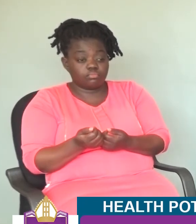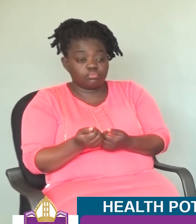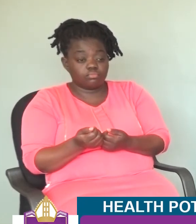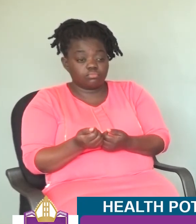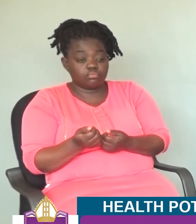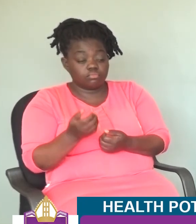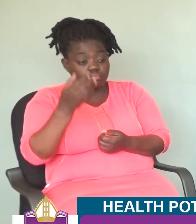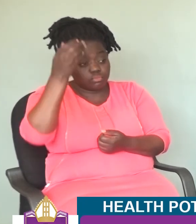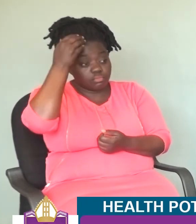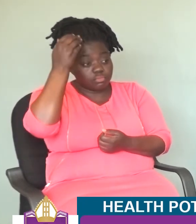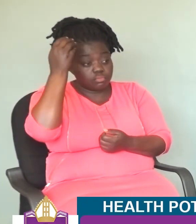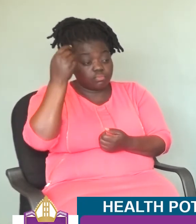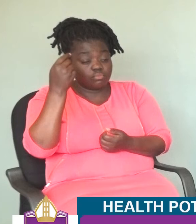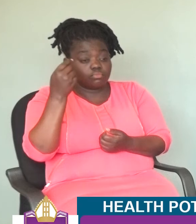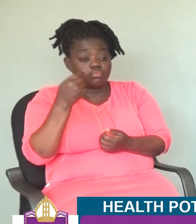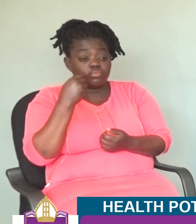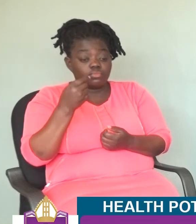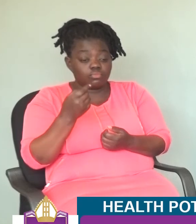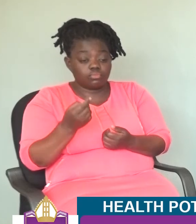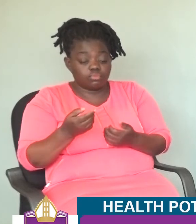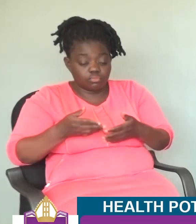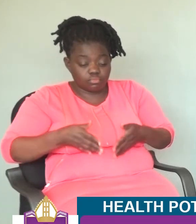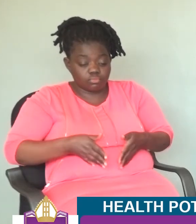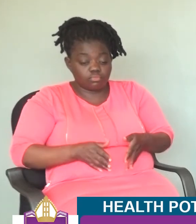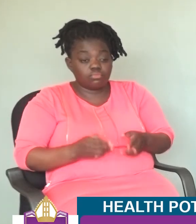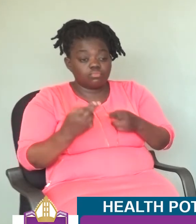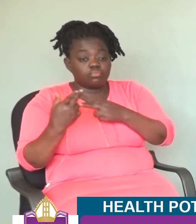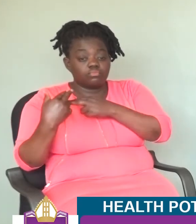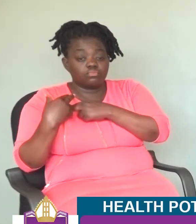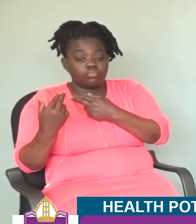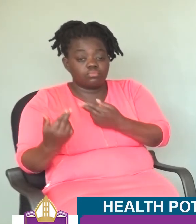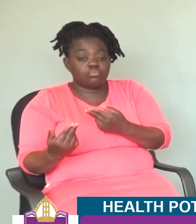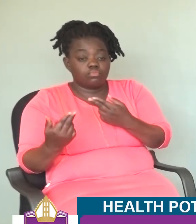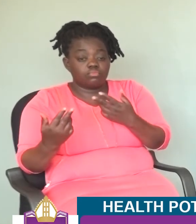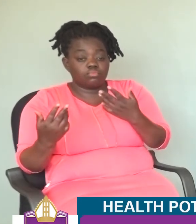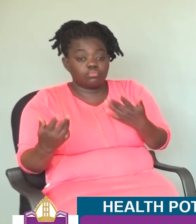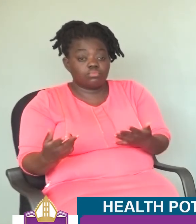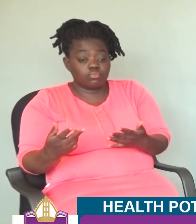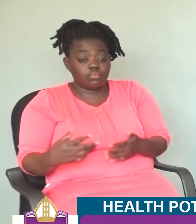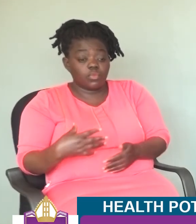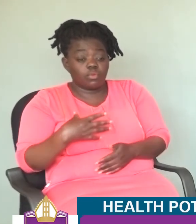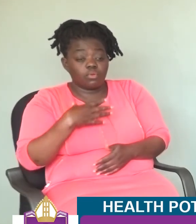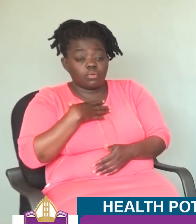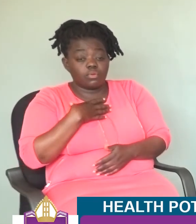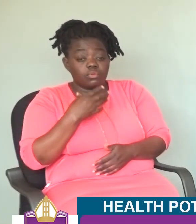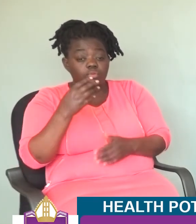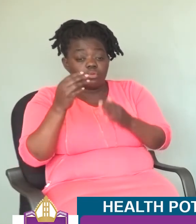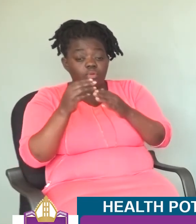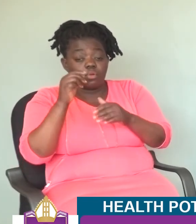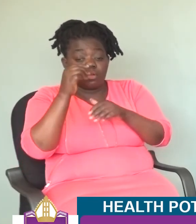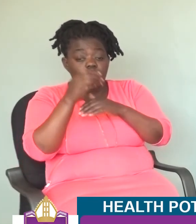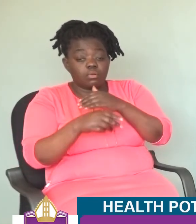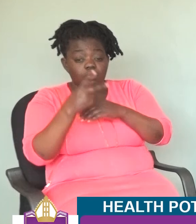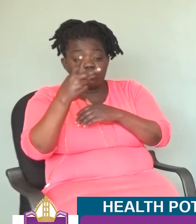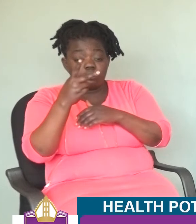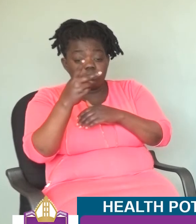with the nurses who attend to the birth. The midwives. Midwives, yes. The midwives start the screening, and then they visit the home after 2 weeks to assess how the